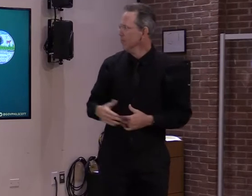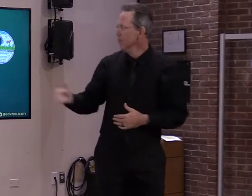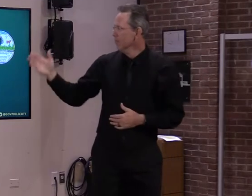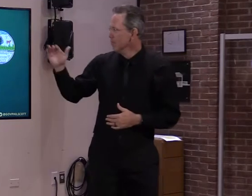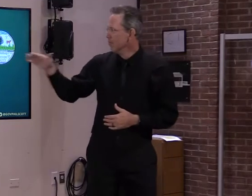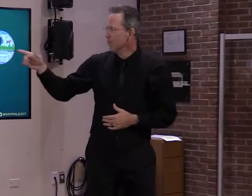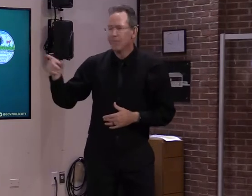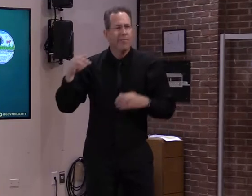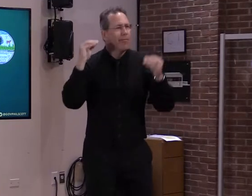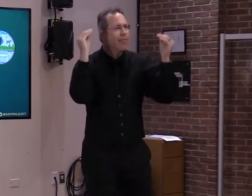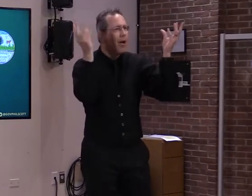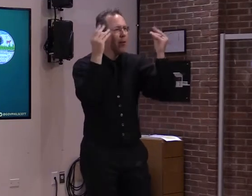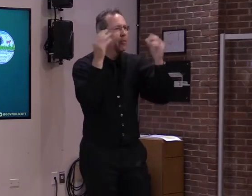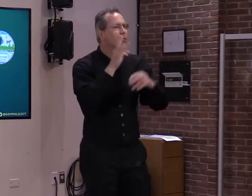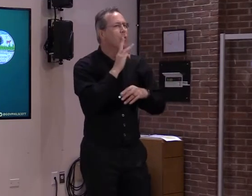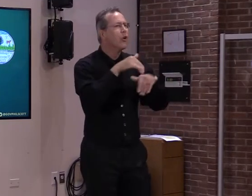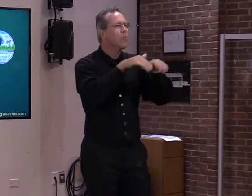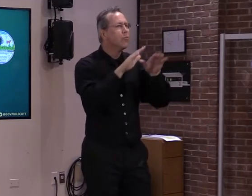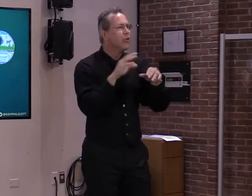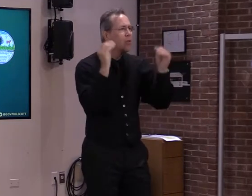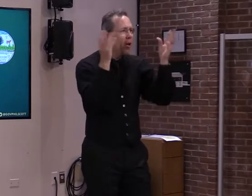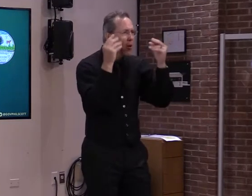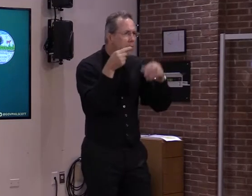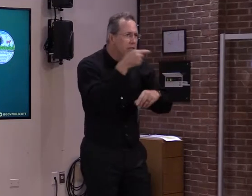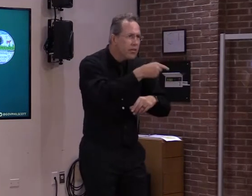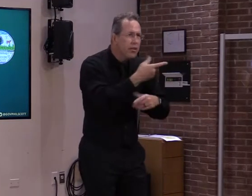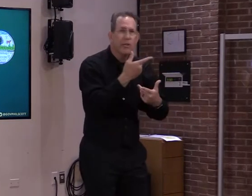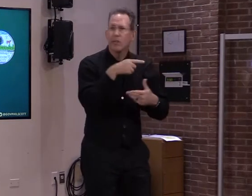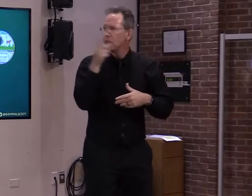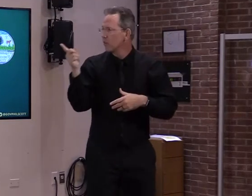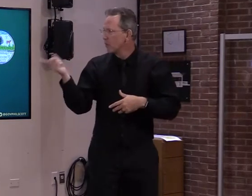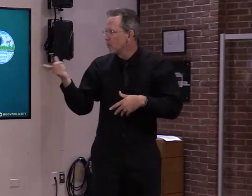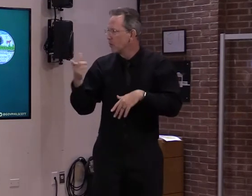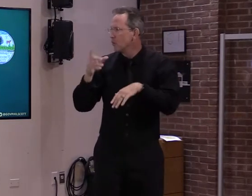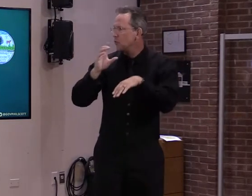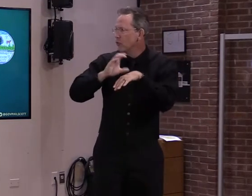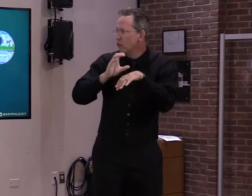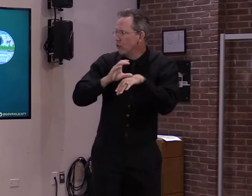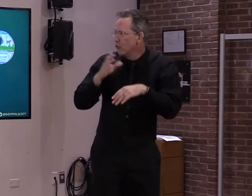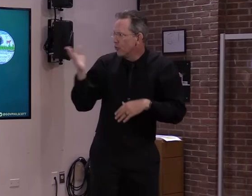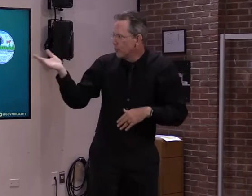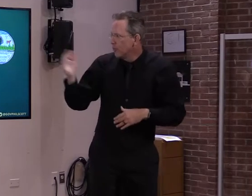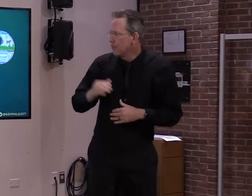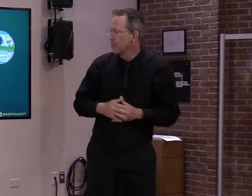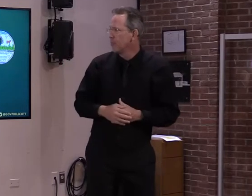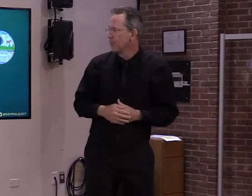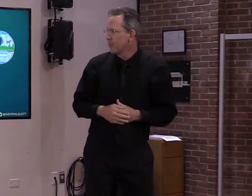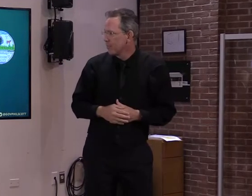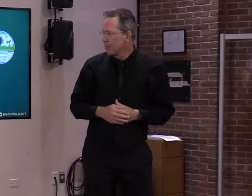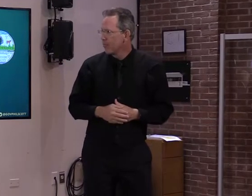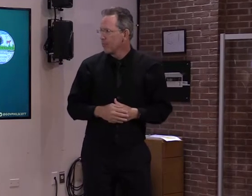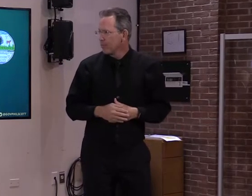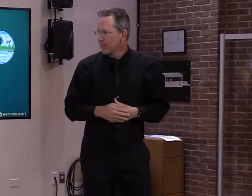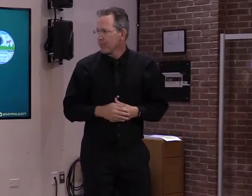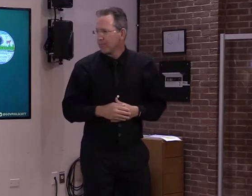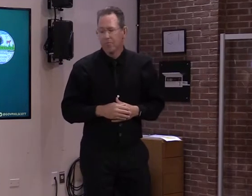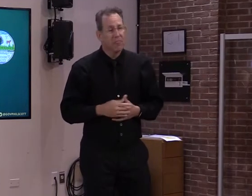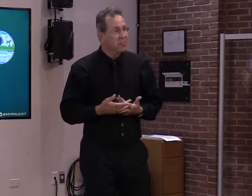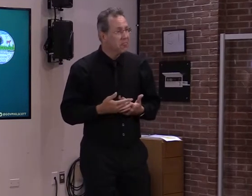the Waitsfield United Church of Christ, the Waterbury Ambulance their